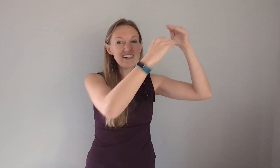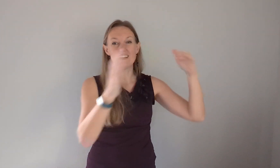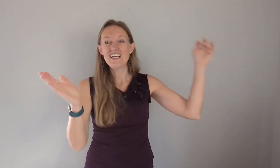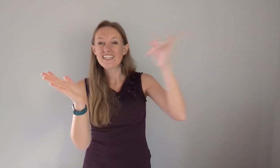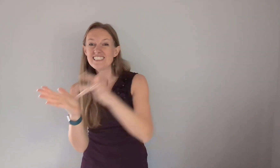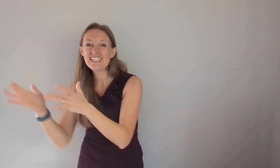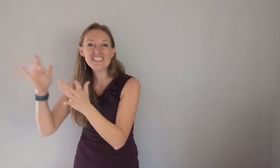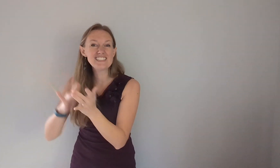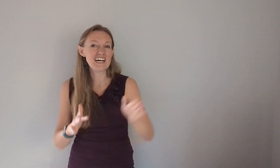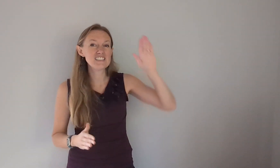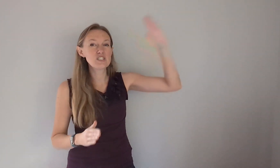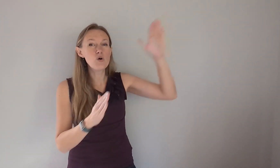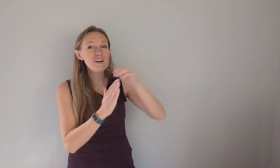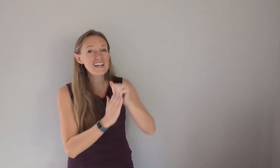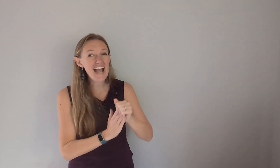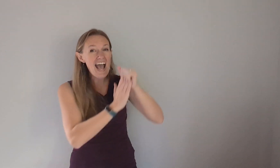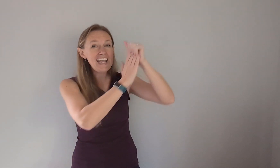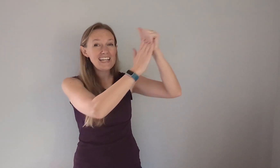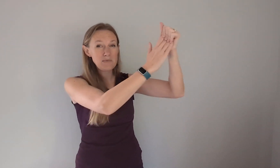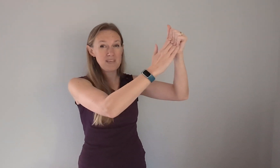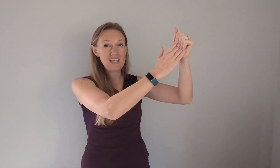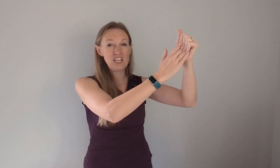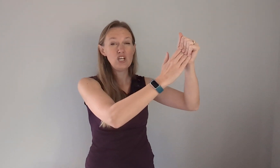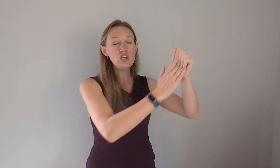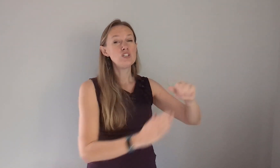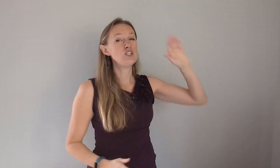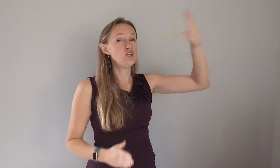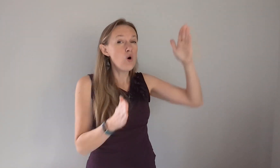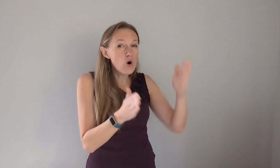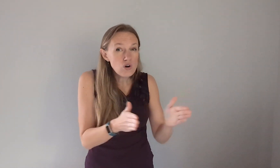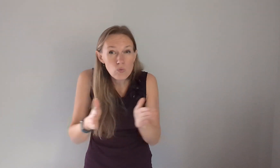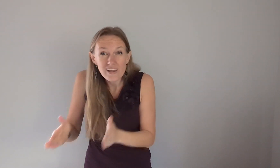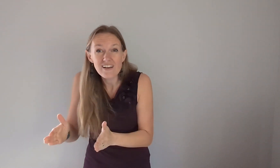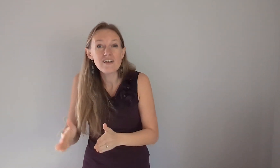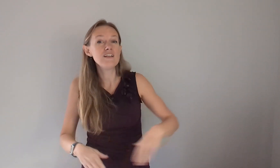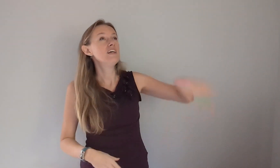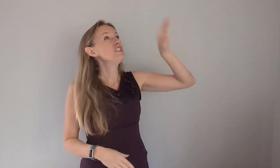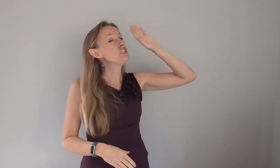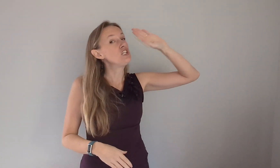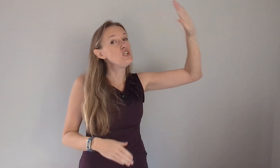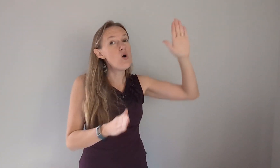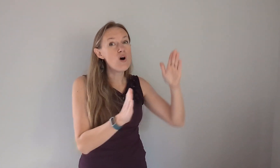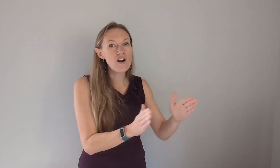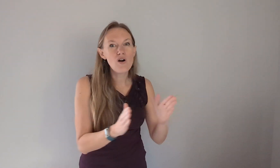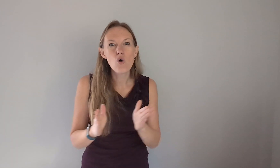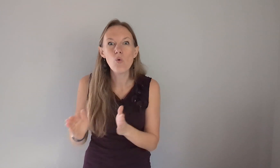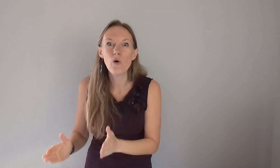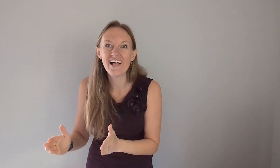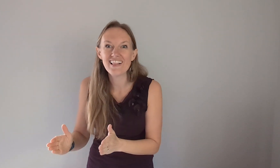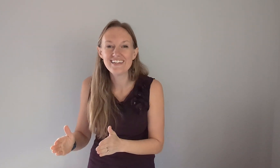still. Jesus, you're guiding me to your will, to your will.